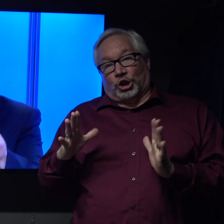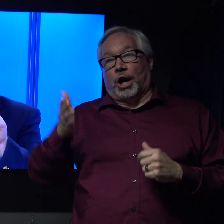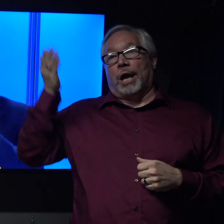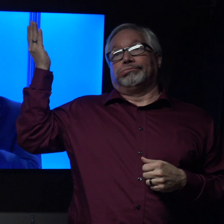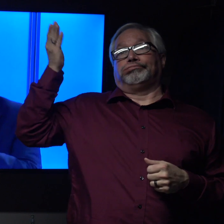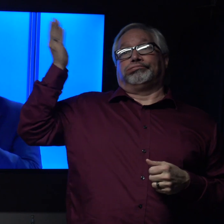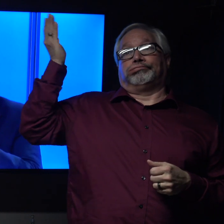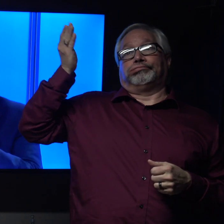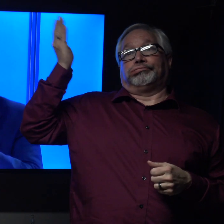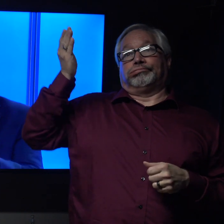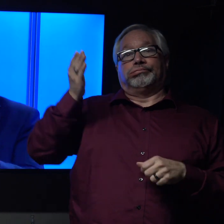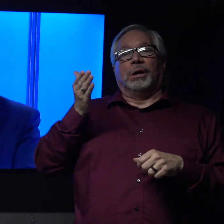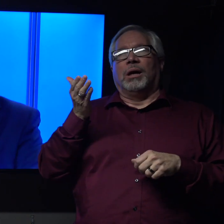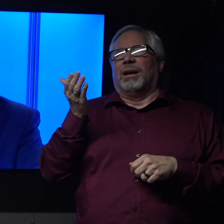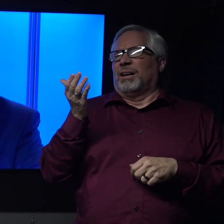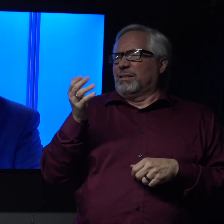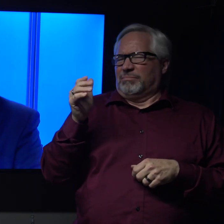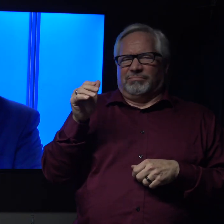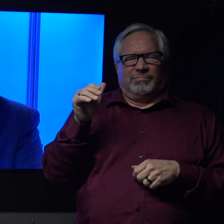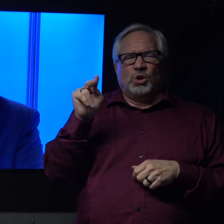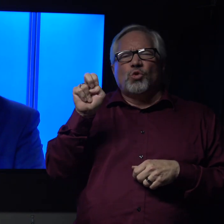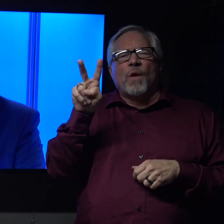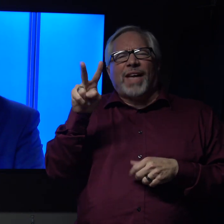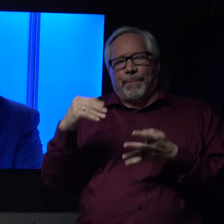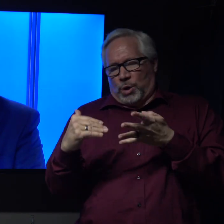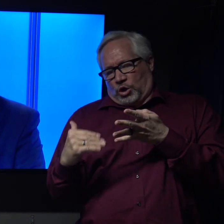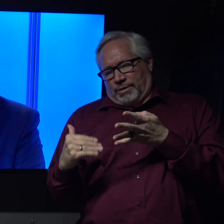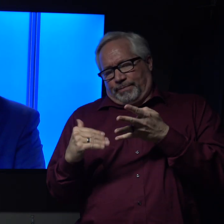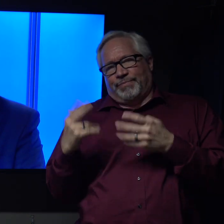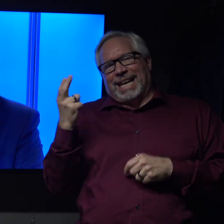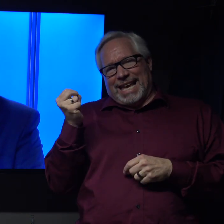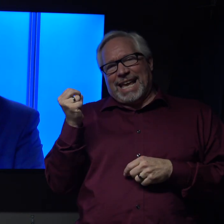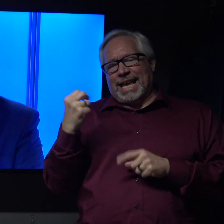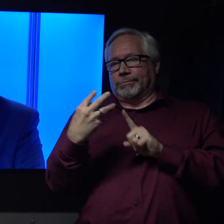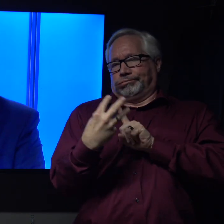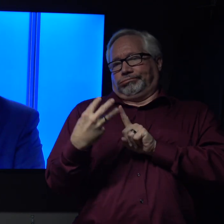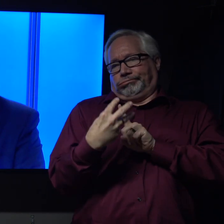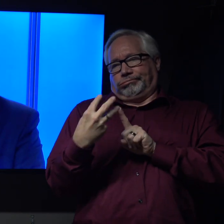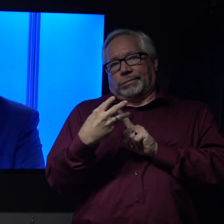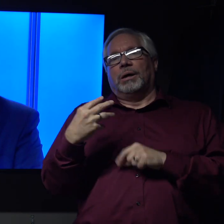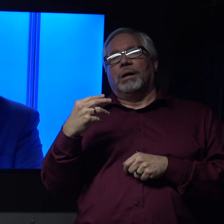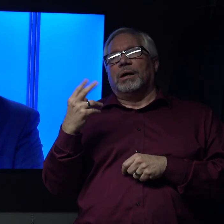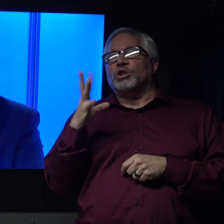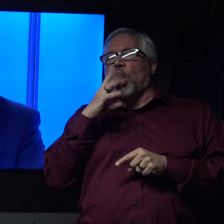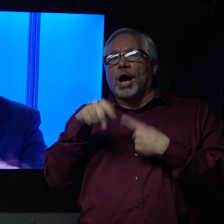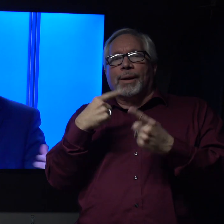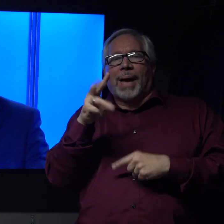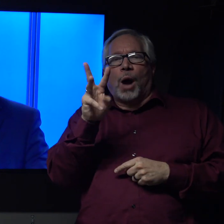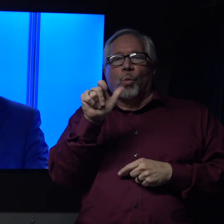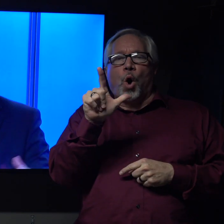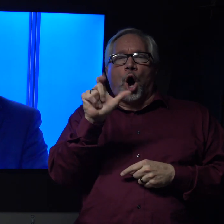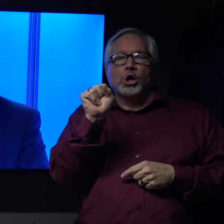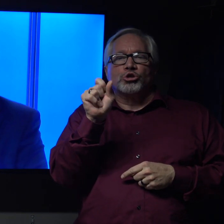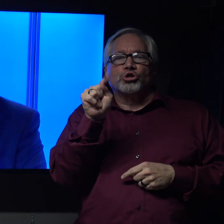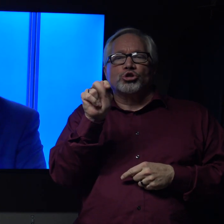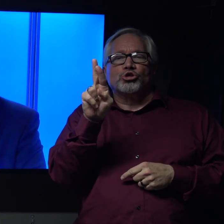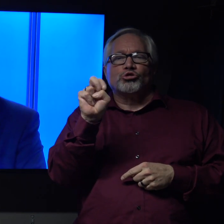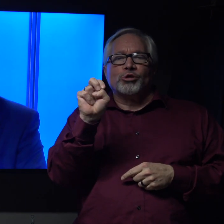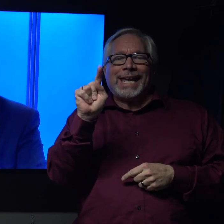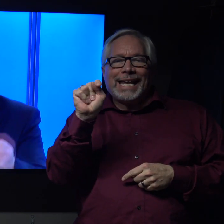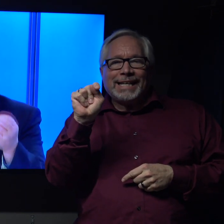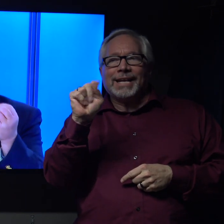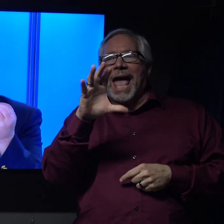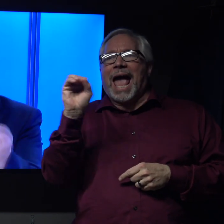While speaking on a TV show, now this was in late November, about 10 days ago, he talked about the Wall Street